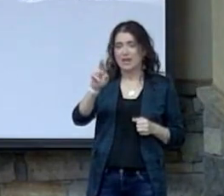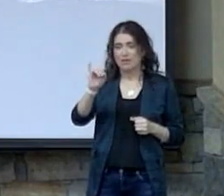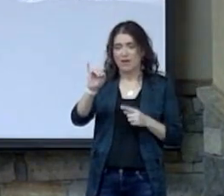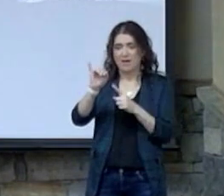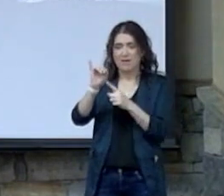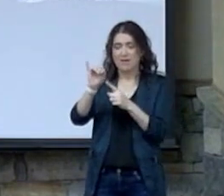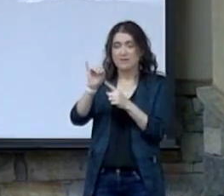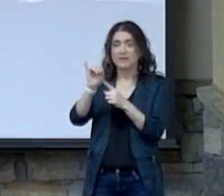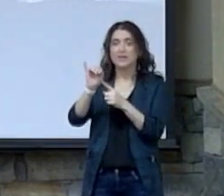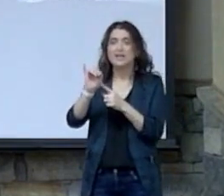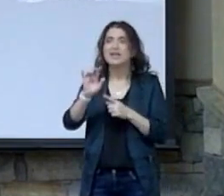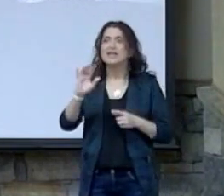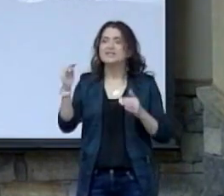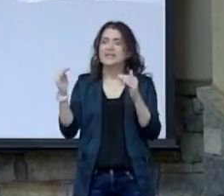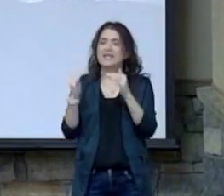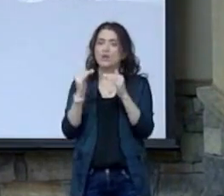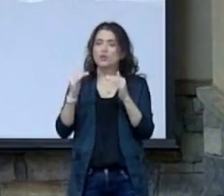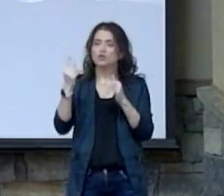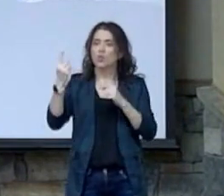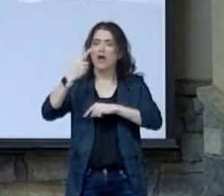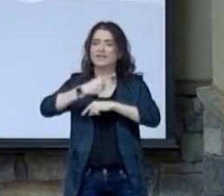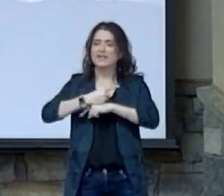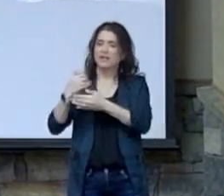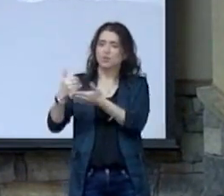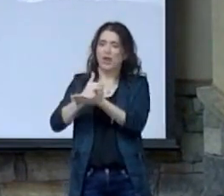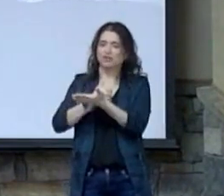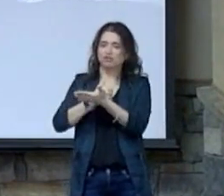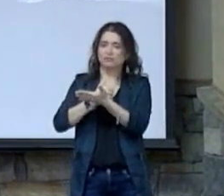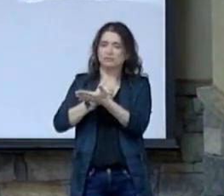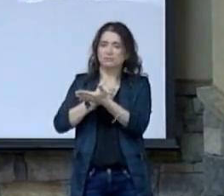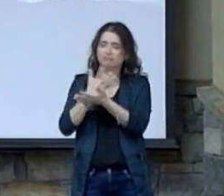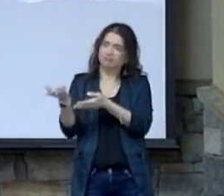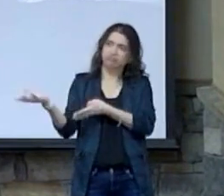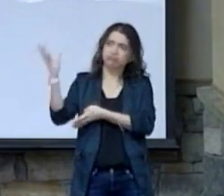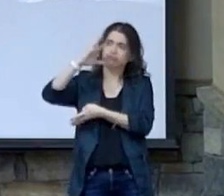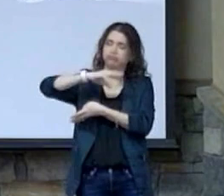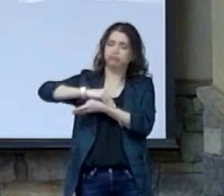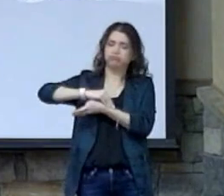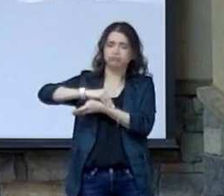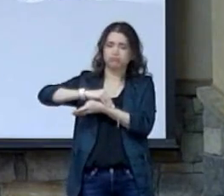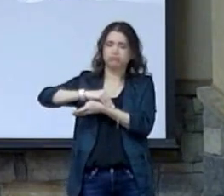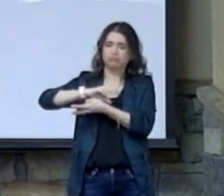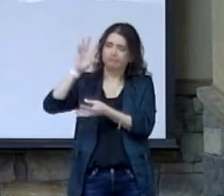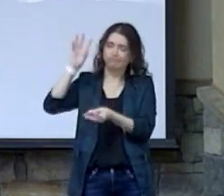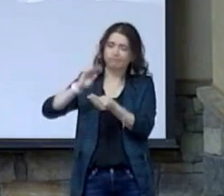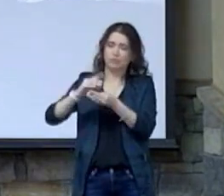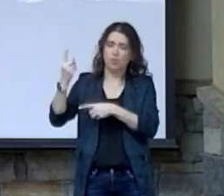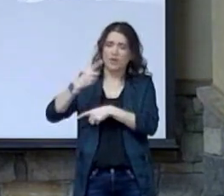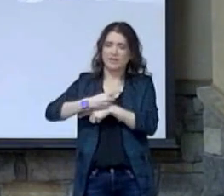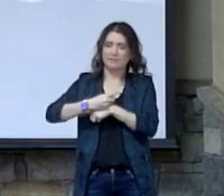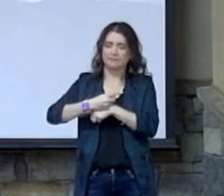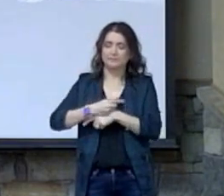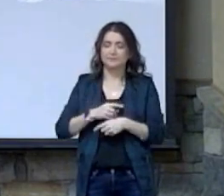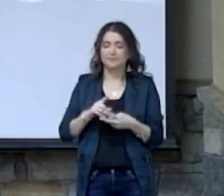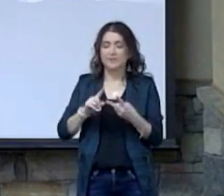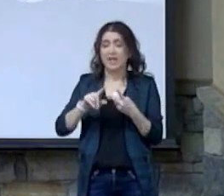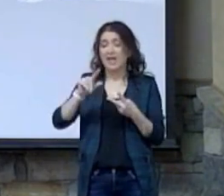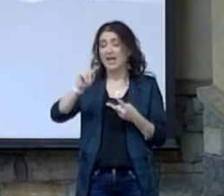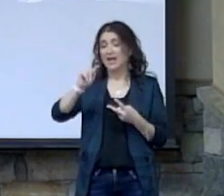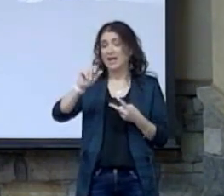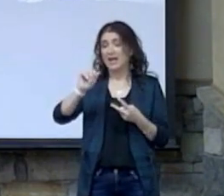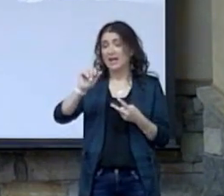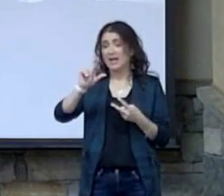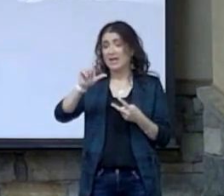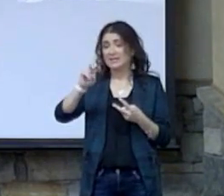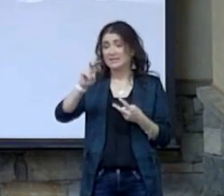A denarii was equal to 1 day's wages, specifically. A talent. A talent was